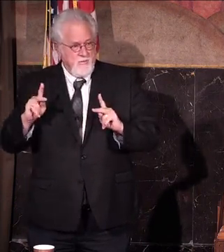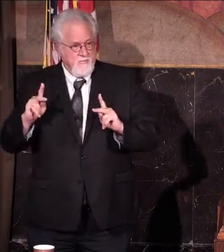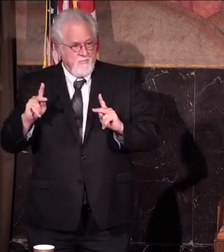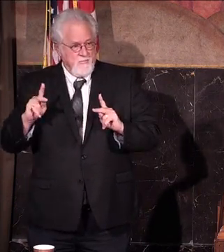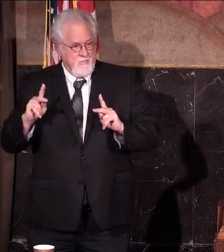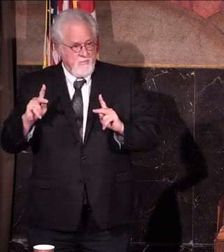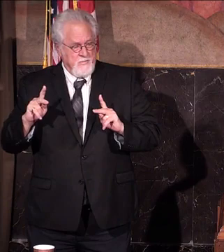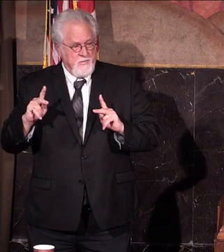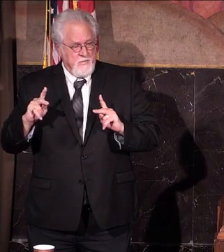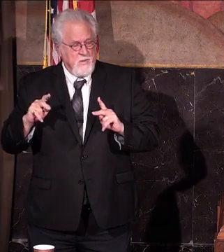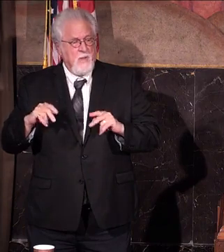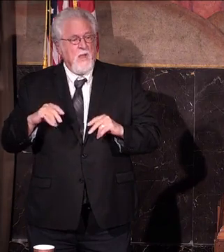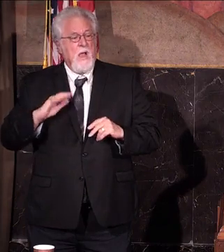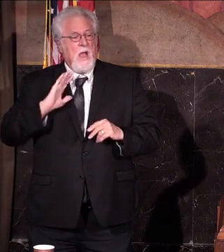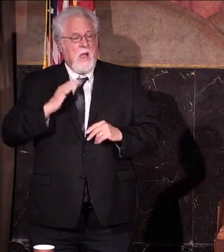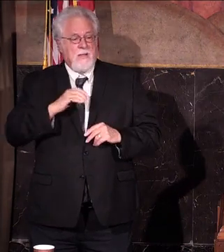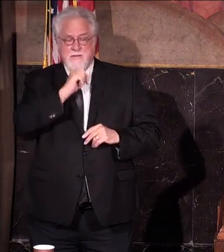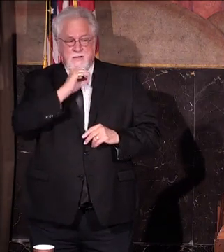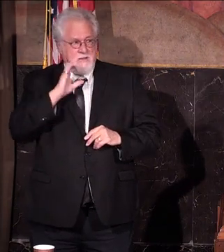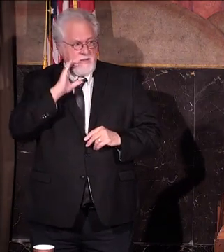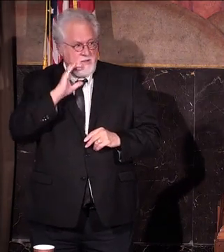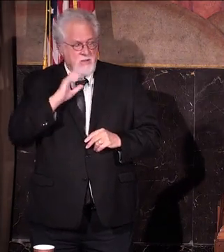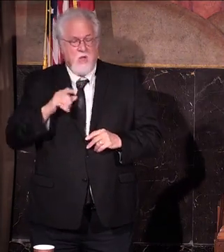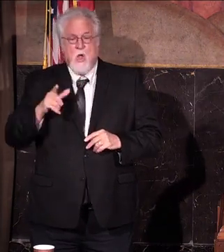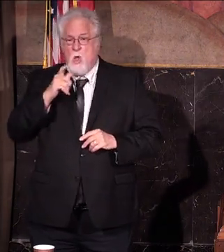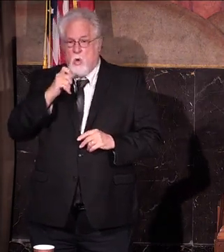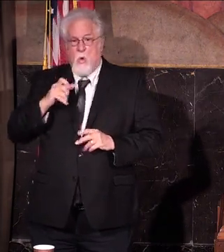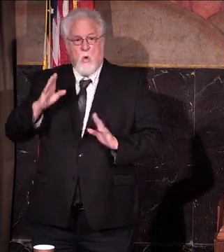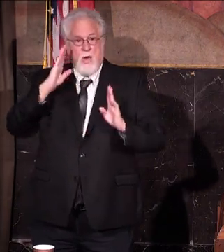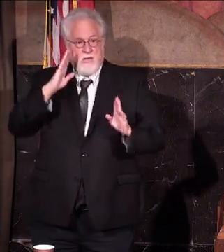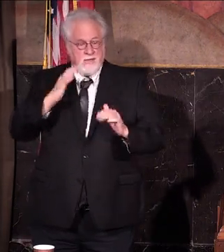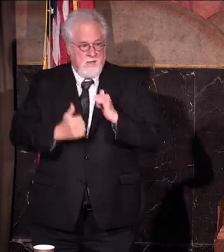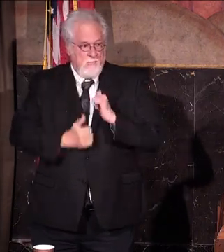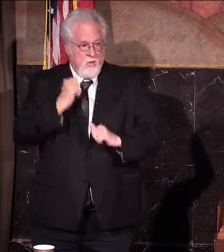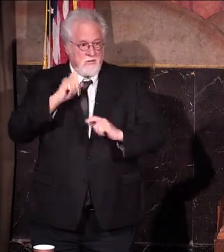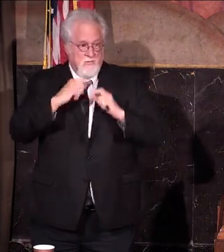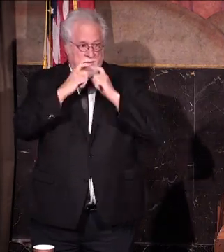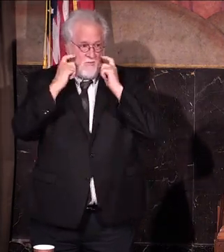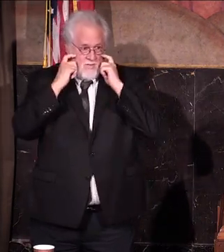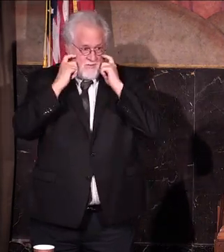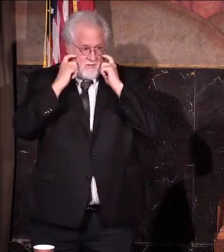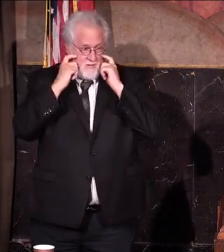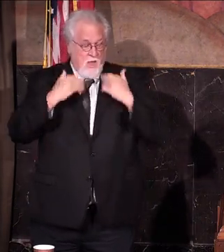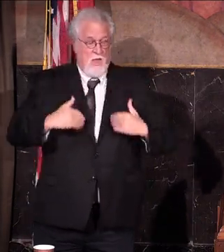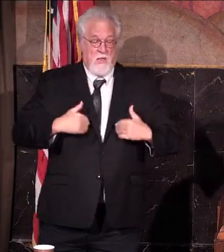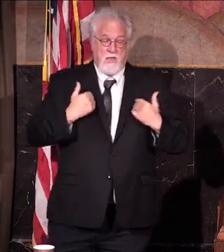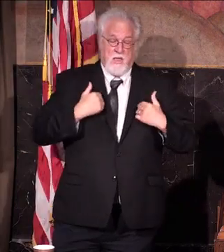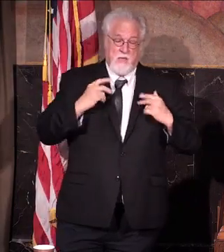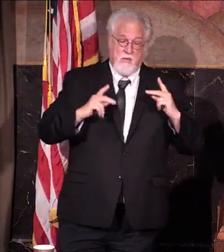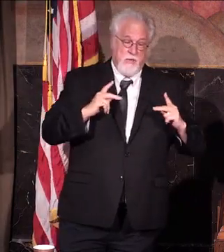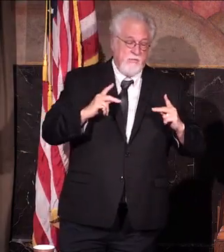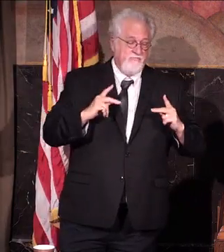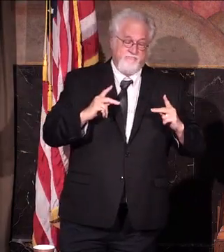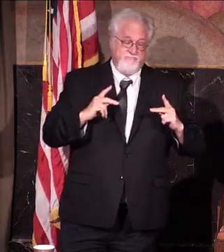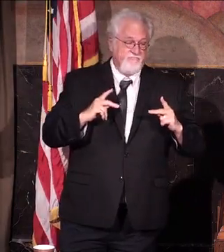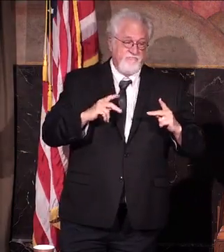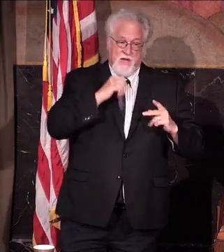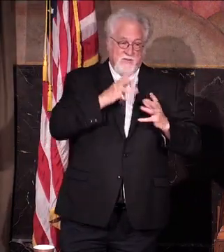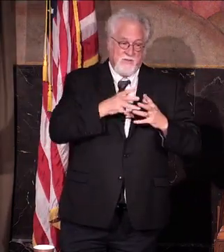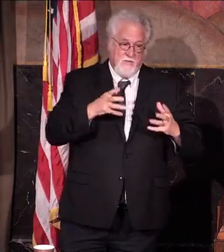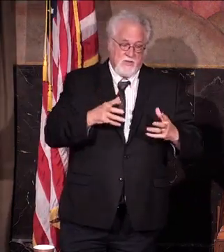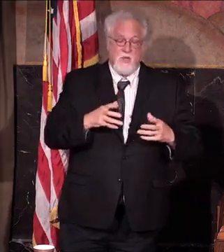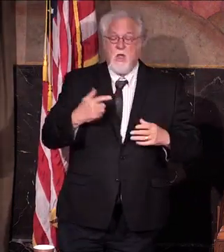more senior populations in our state are the ones that are listening the most about the mask. The younger populations are not. So what